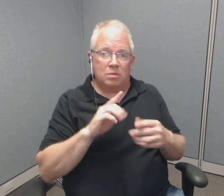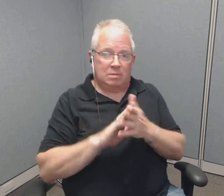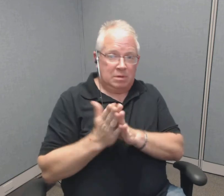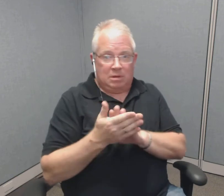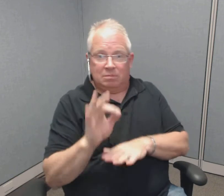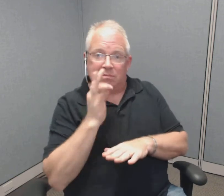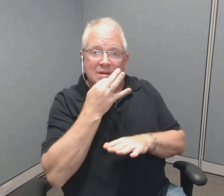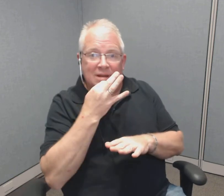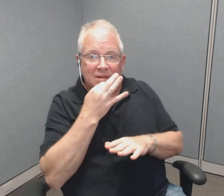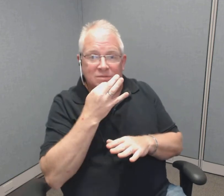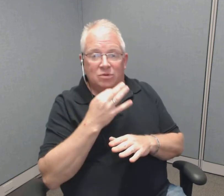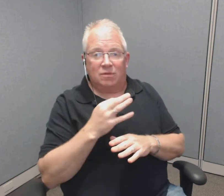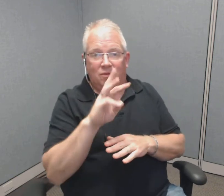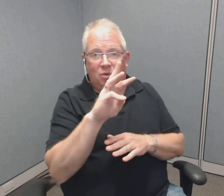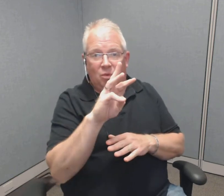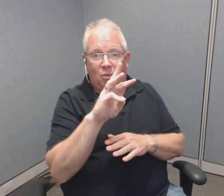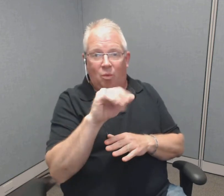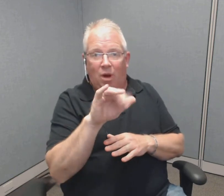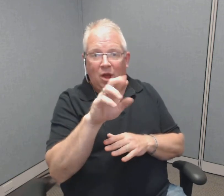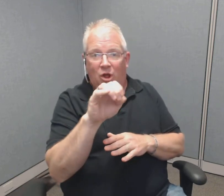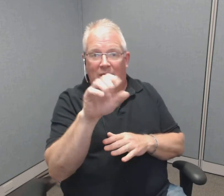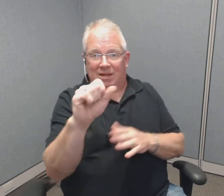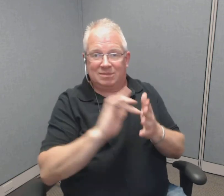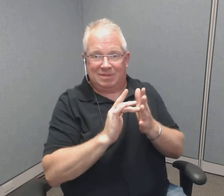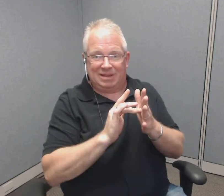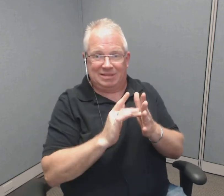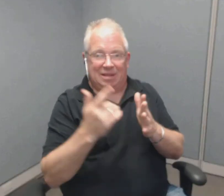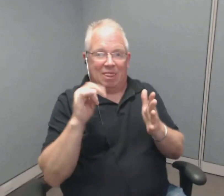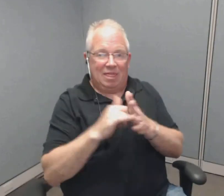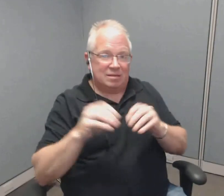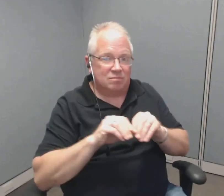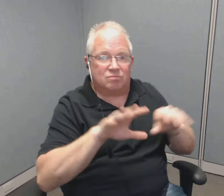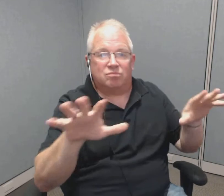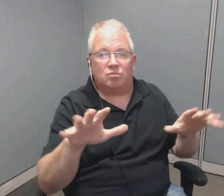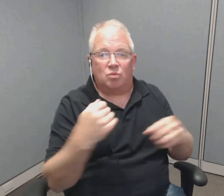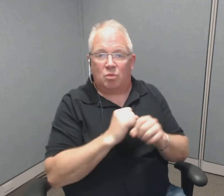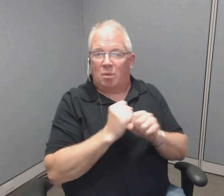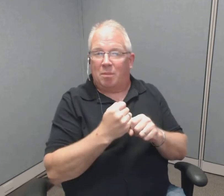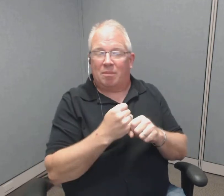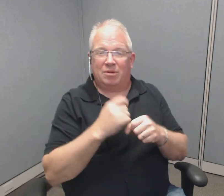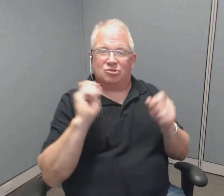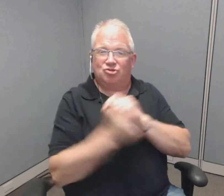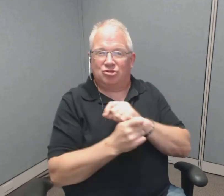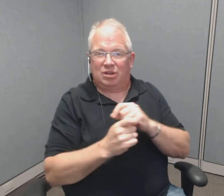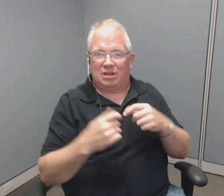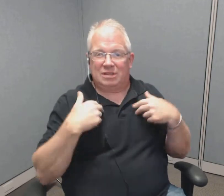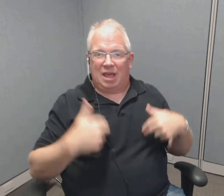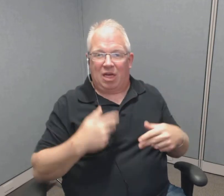exploding field of wireless medicine. And this explosion, he says, is about to make our healthcare better and cheaper. Watch